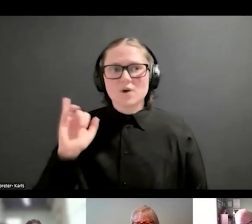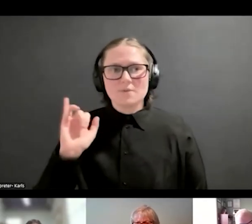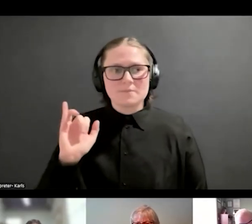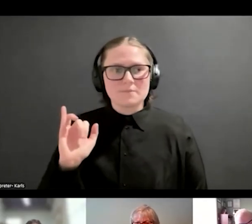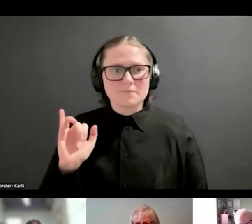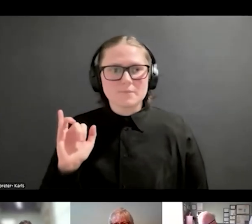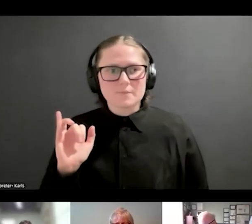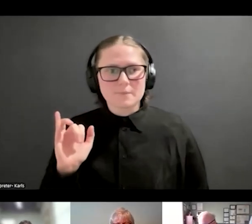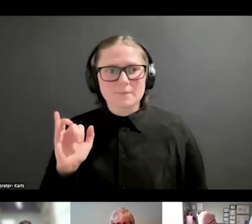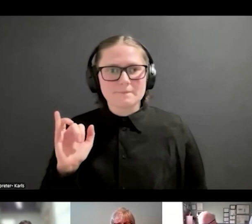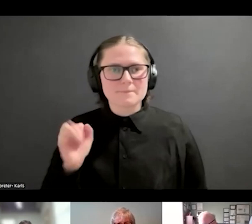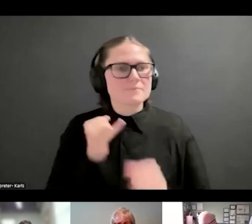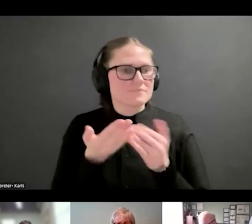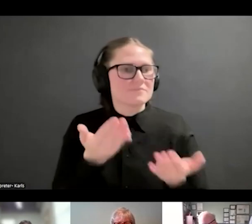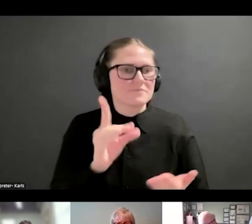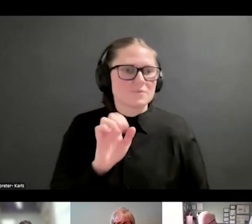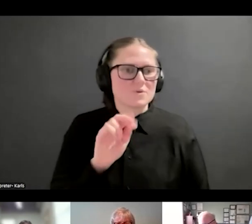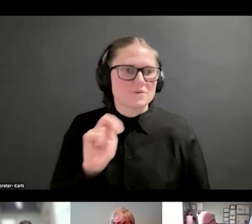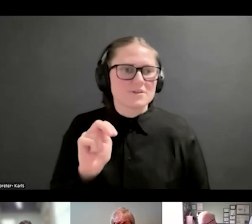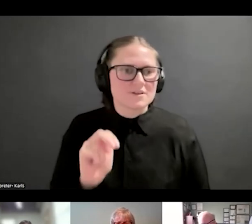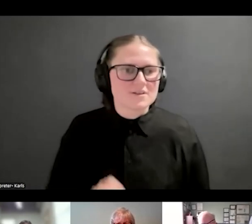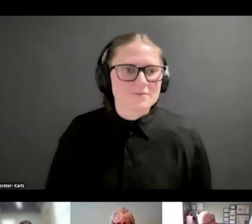hand up as well. last thought, Doreen.